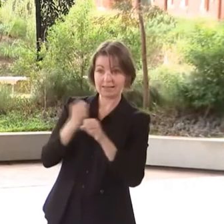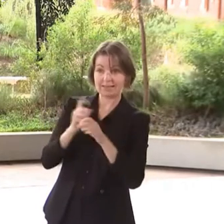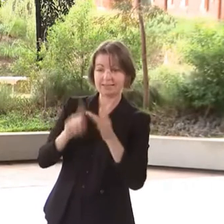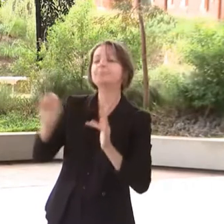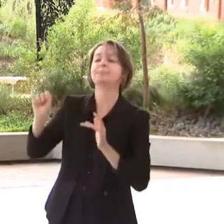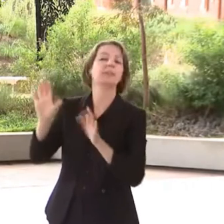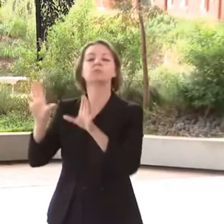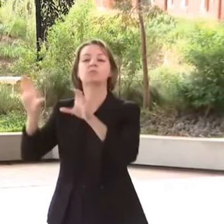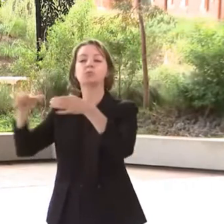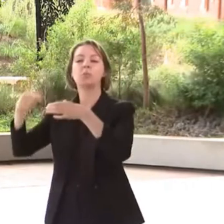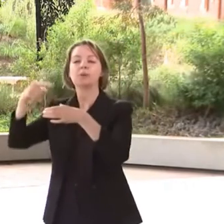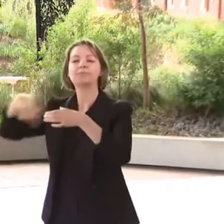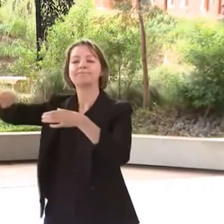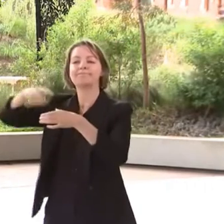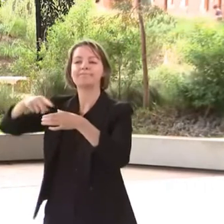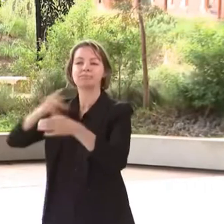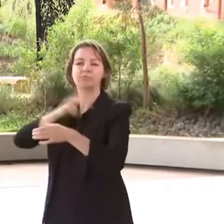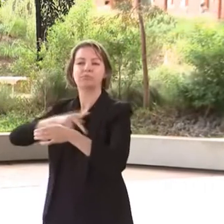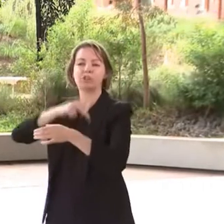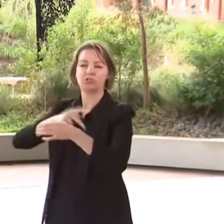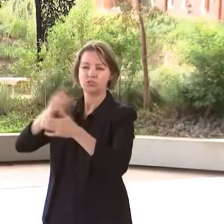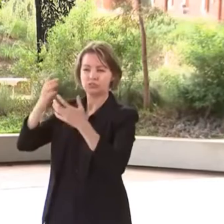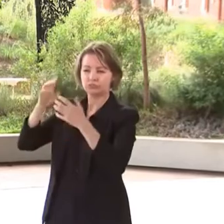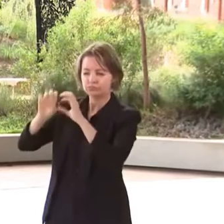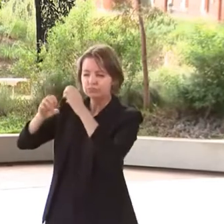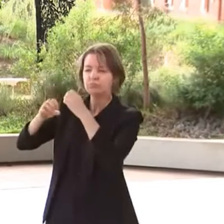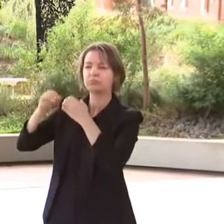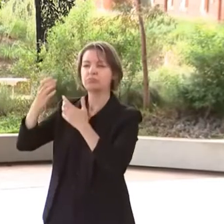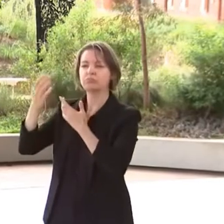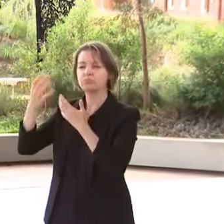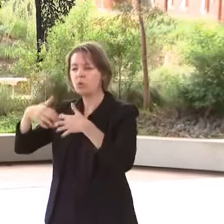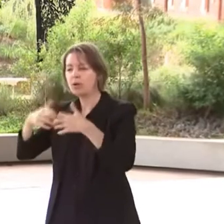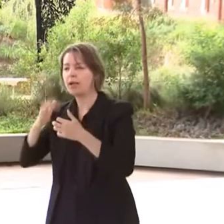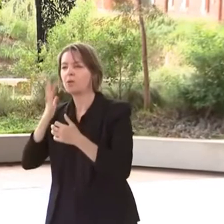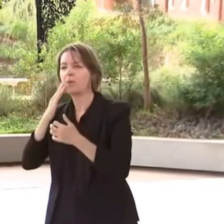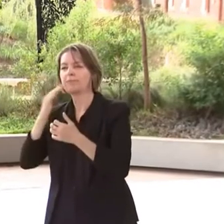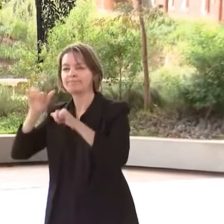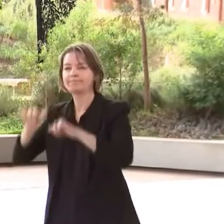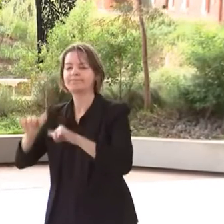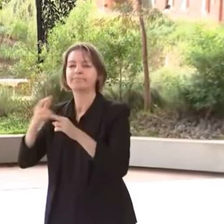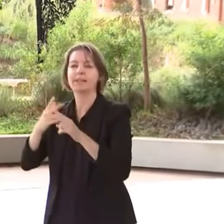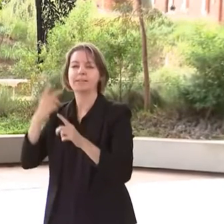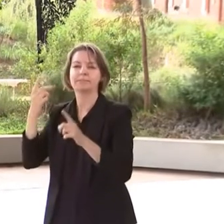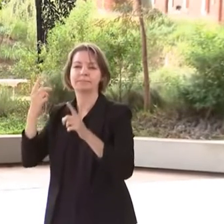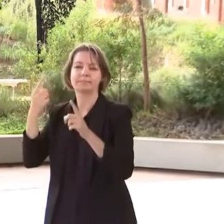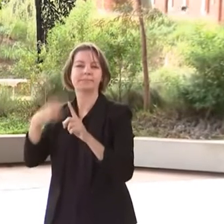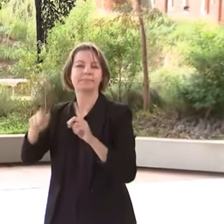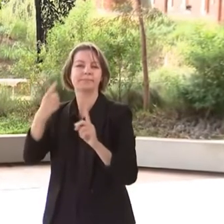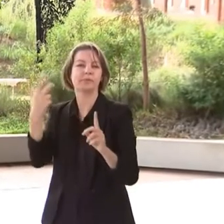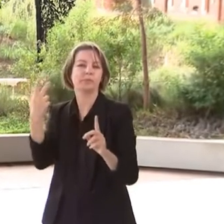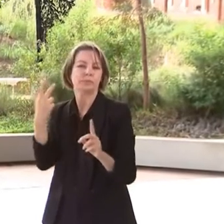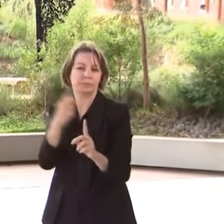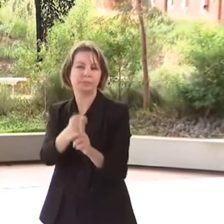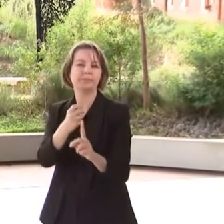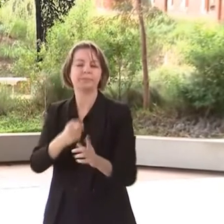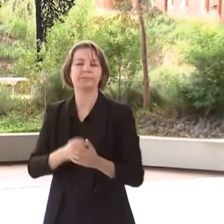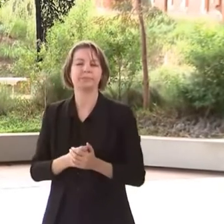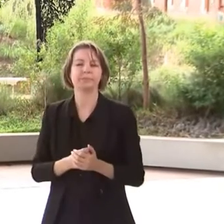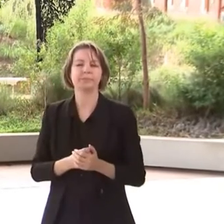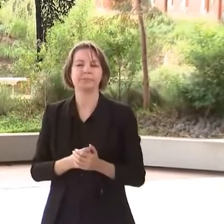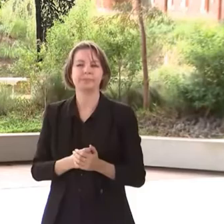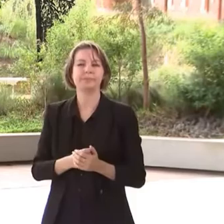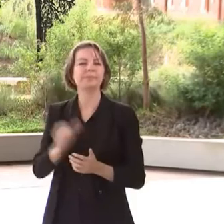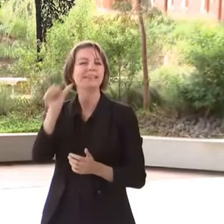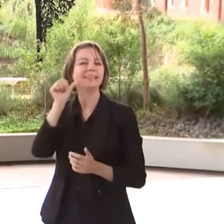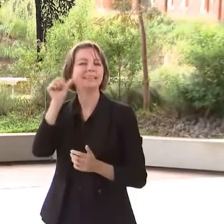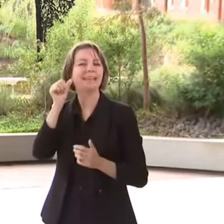was discussed at National Cabinet yesterday, and obviously we want to get 16 and 17-year-olds boosted, and I think there were